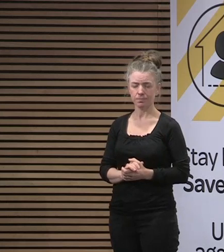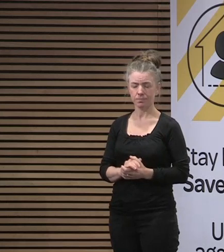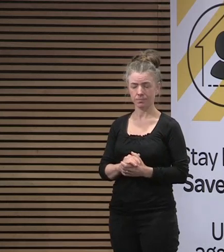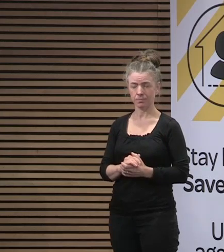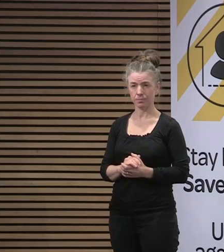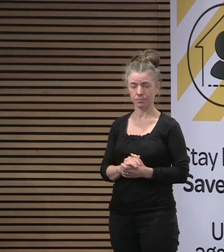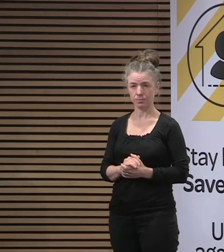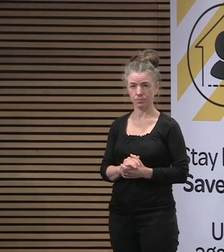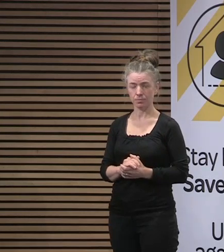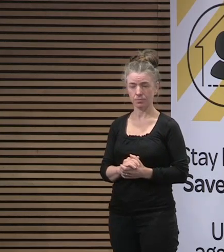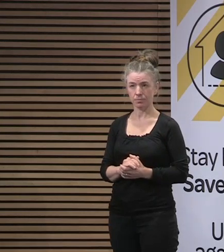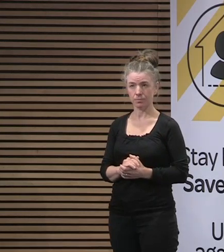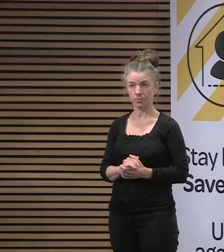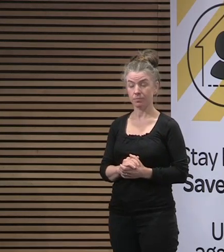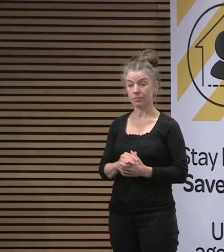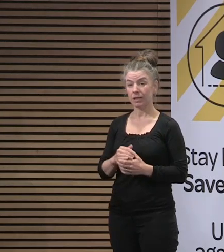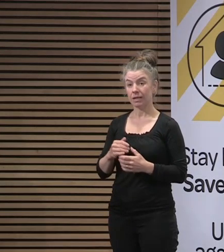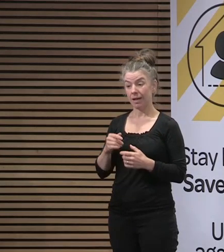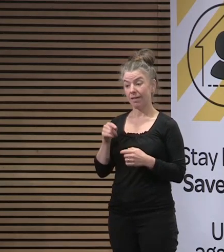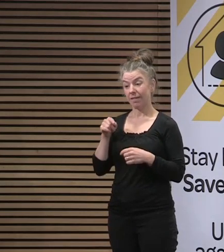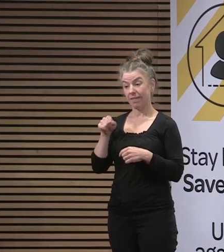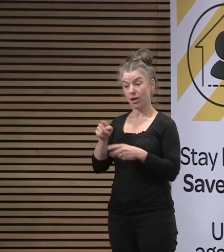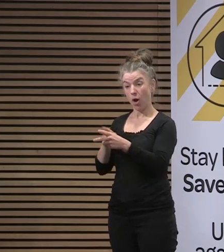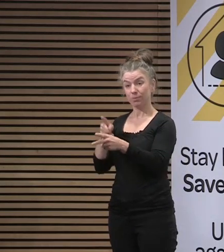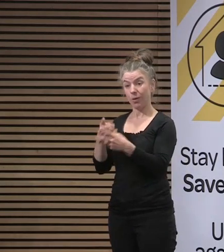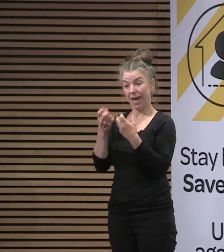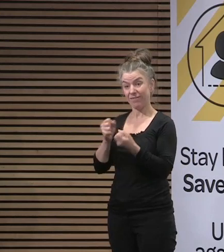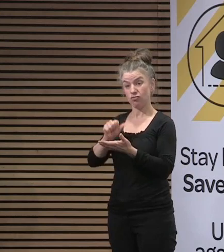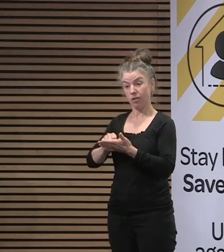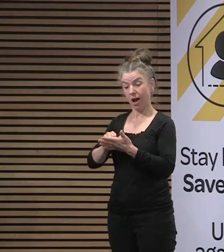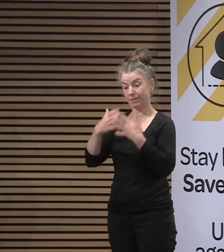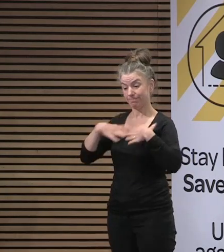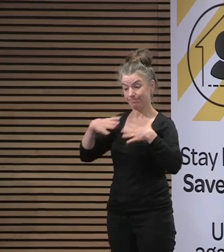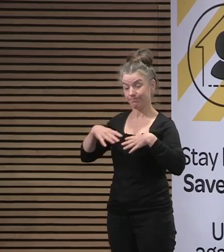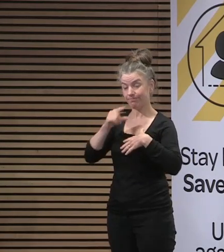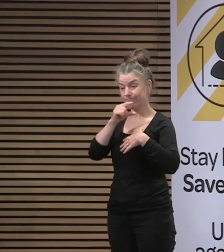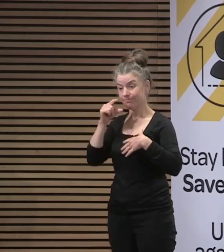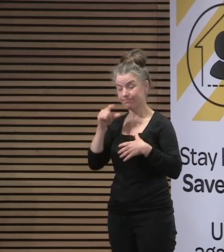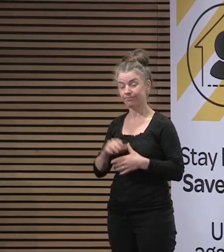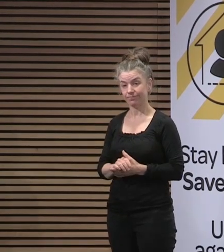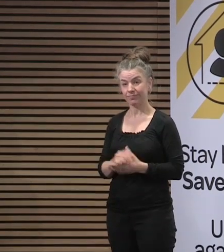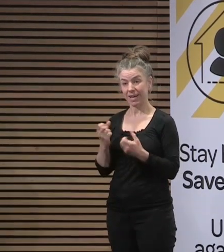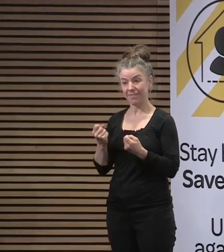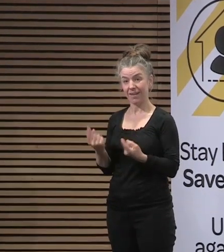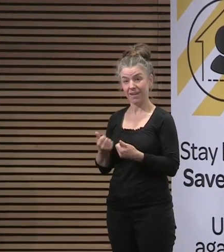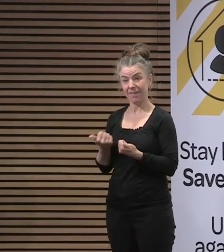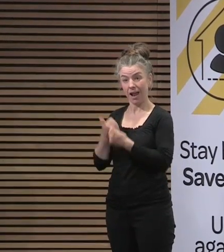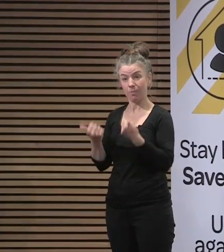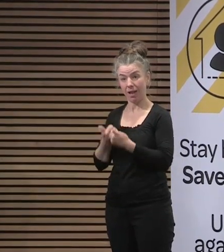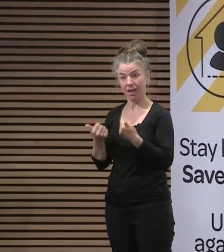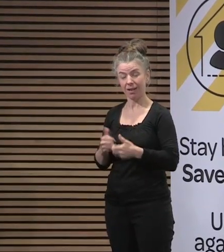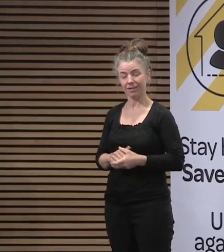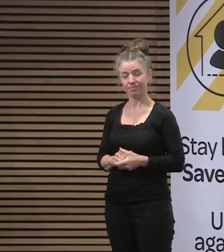to follow up on this, my understanding is PPE was available in a close-knit community. Sometimes people will be known to